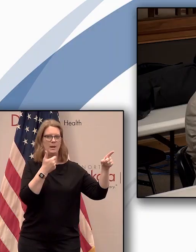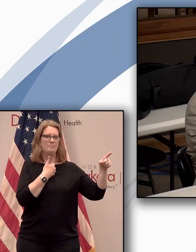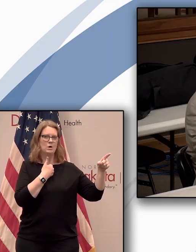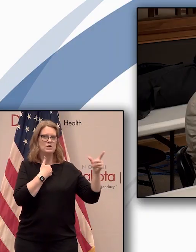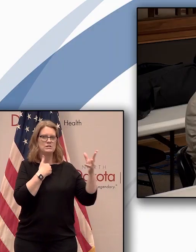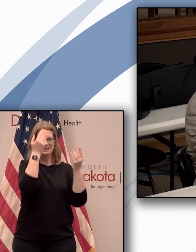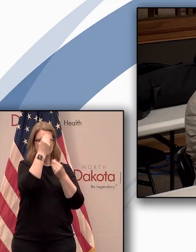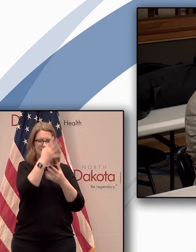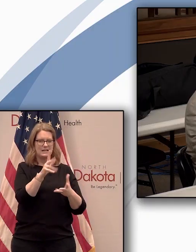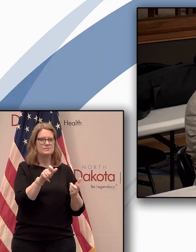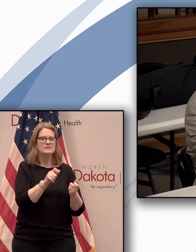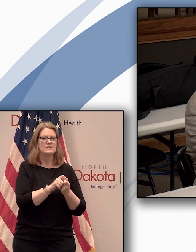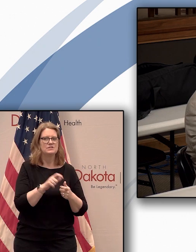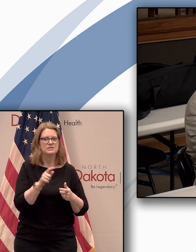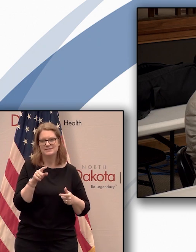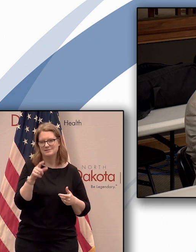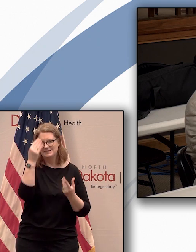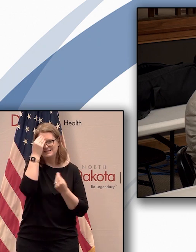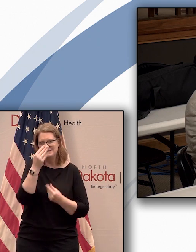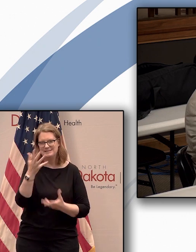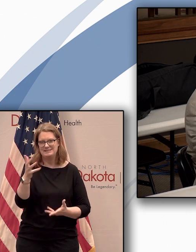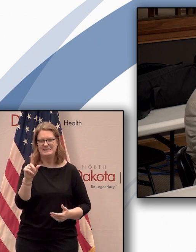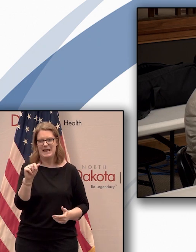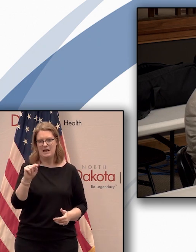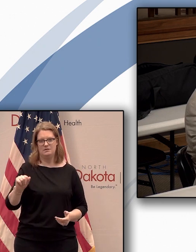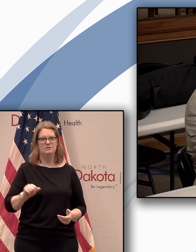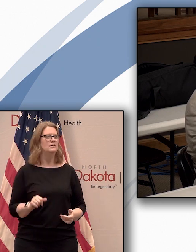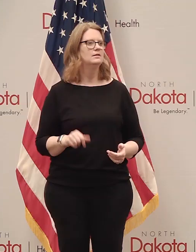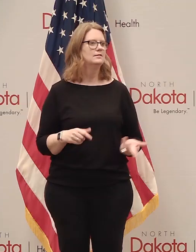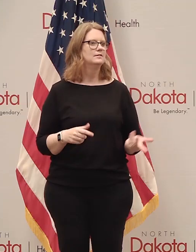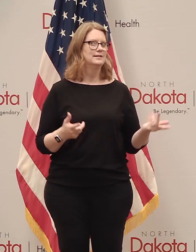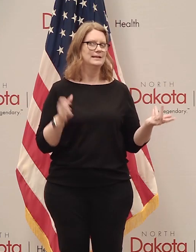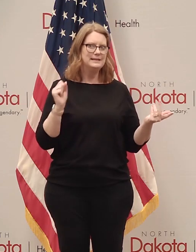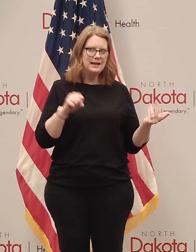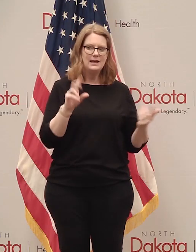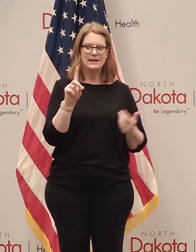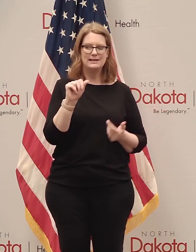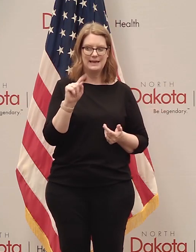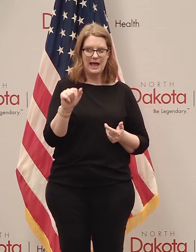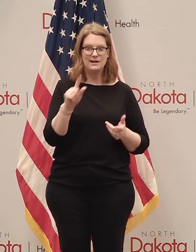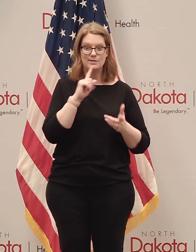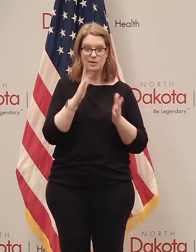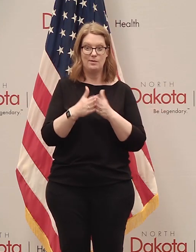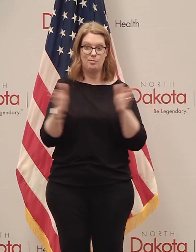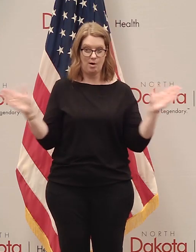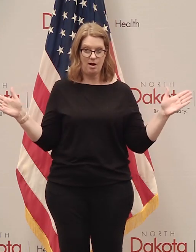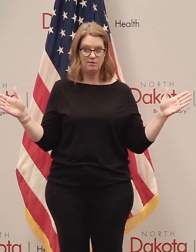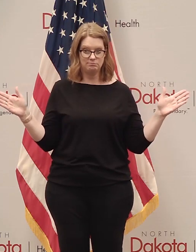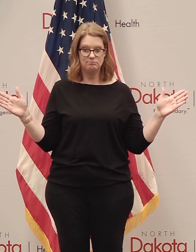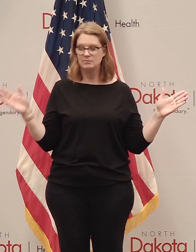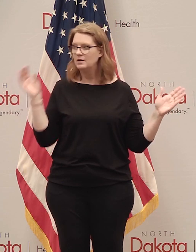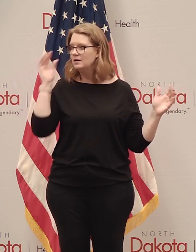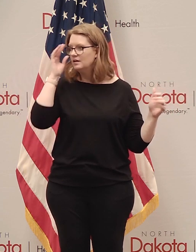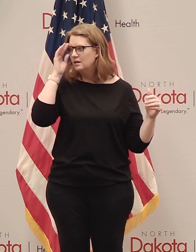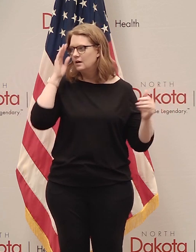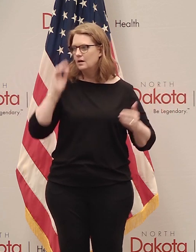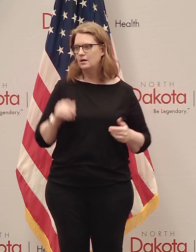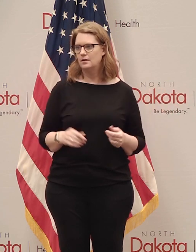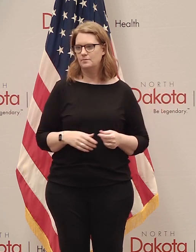data specifically, it just says data. Yeah, well, data is pretty broad, and